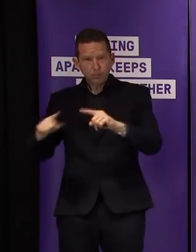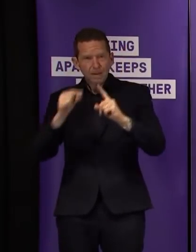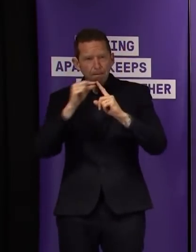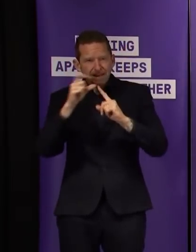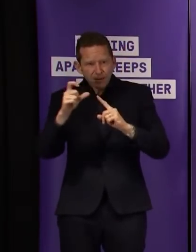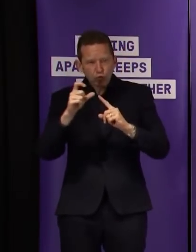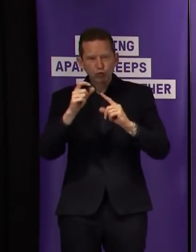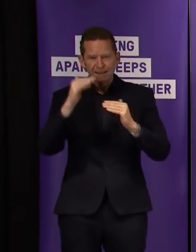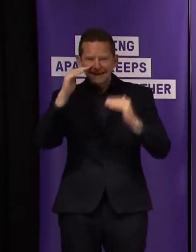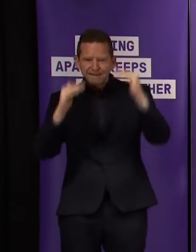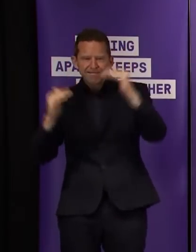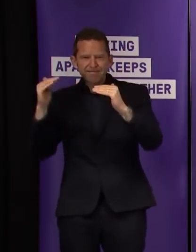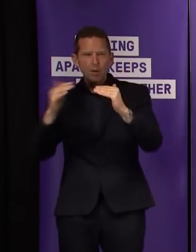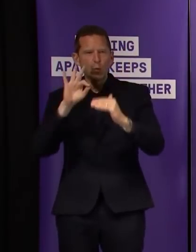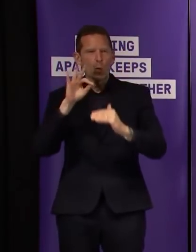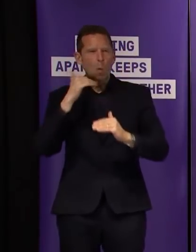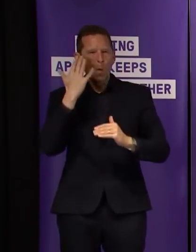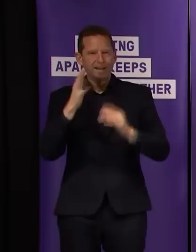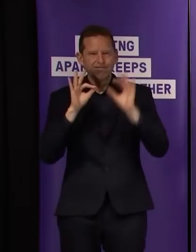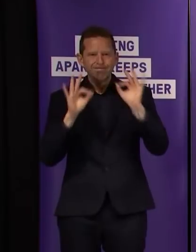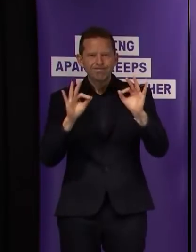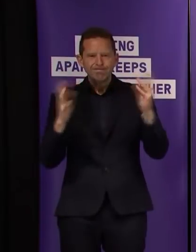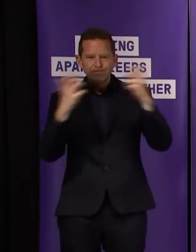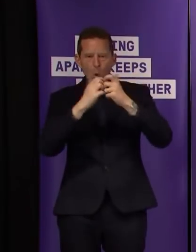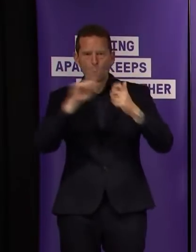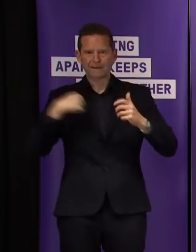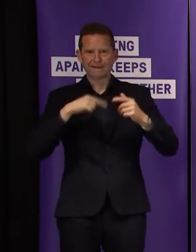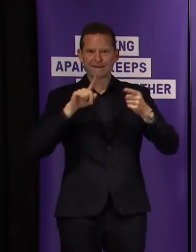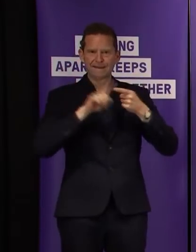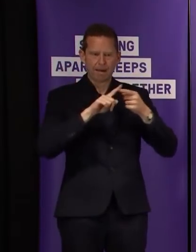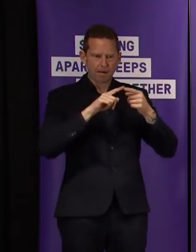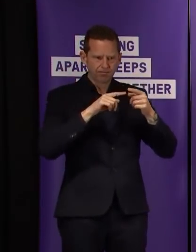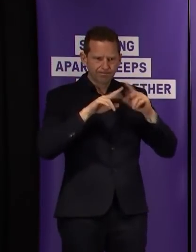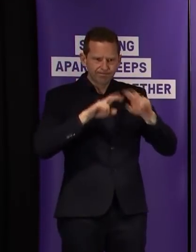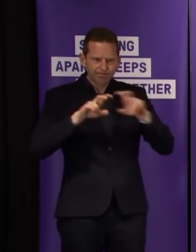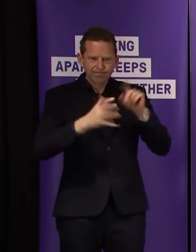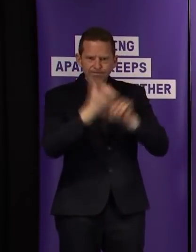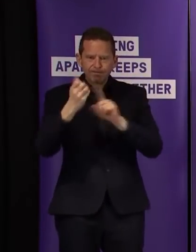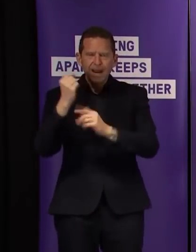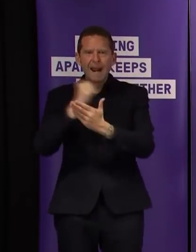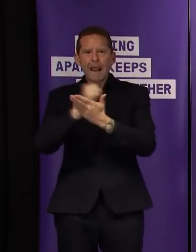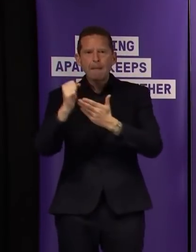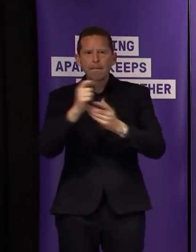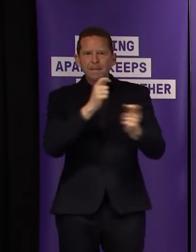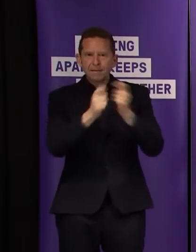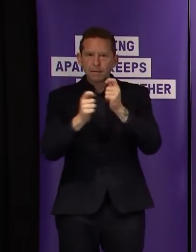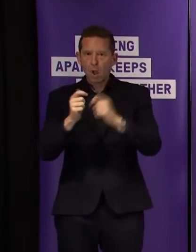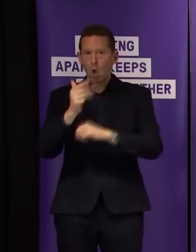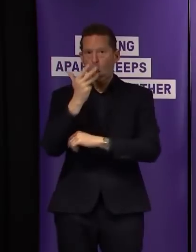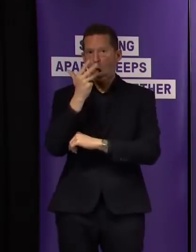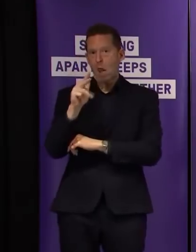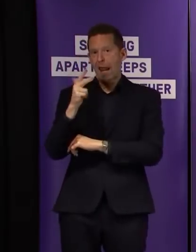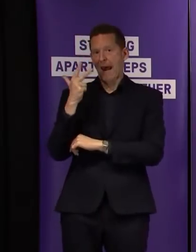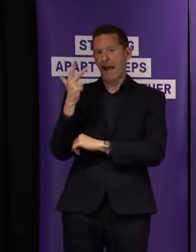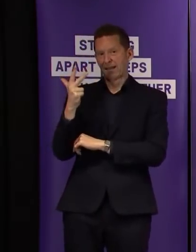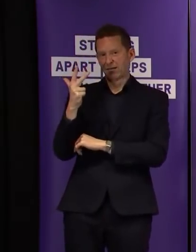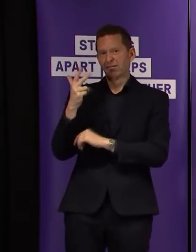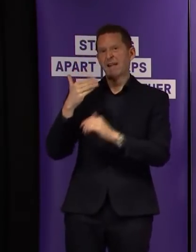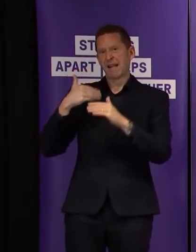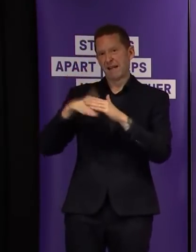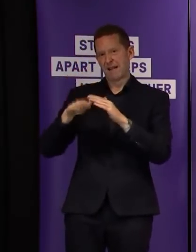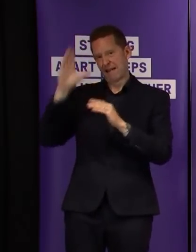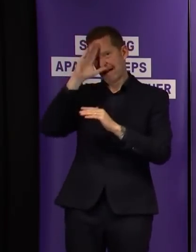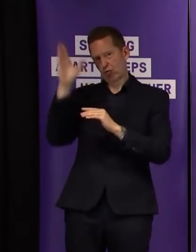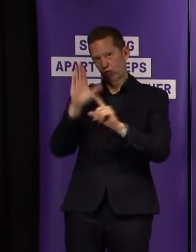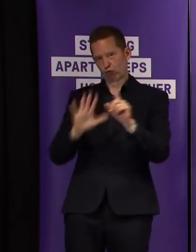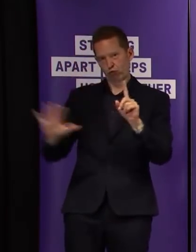reconcile because there are some that are still being investigated, but there are 98 cases in regional local government areas that are under